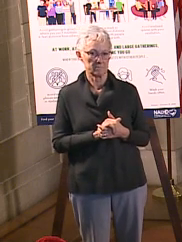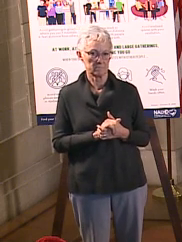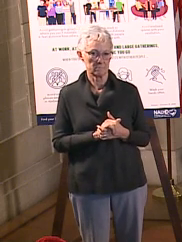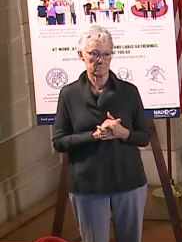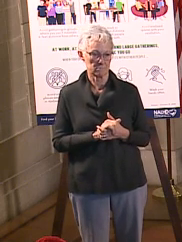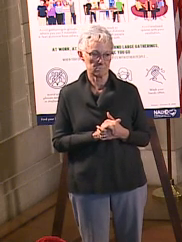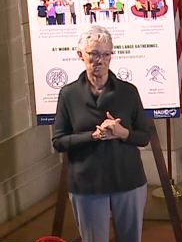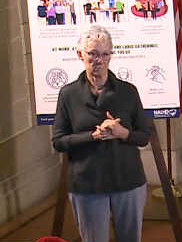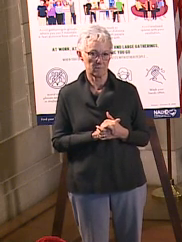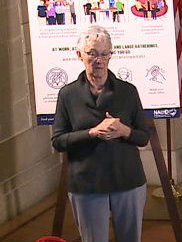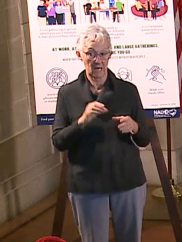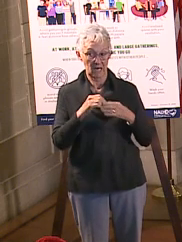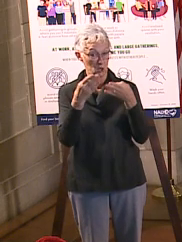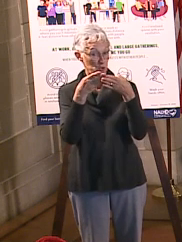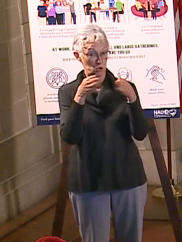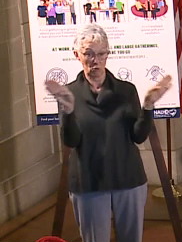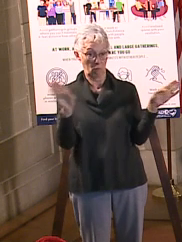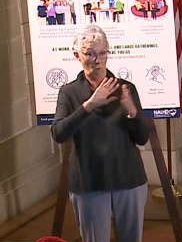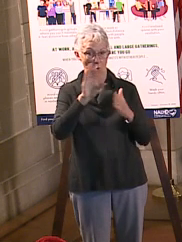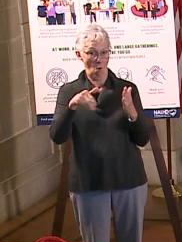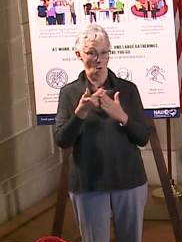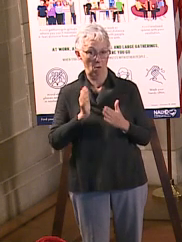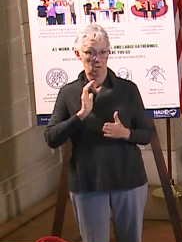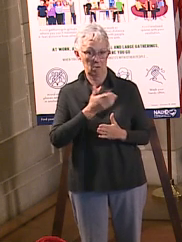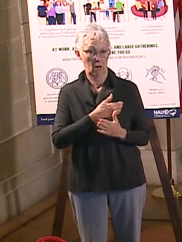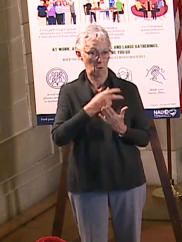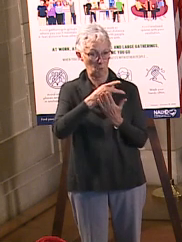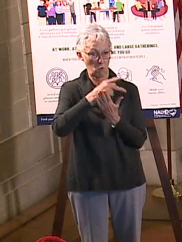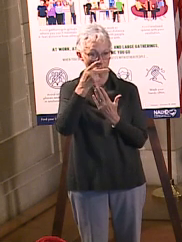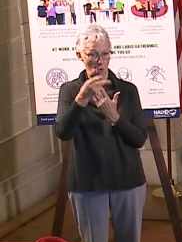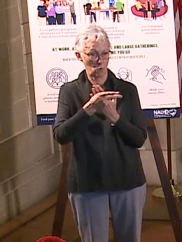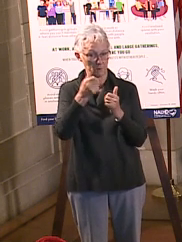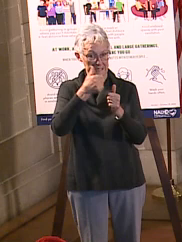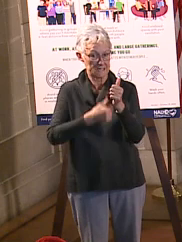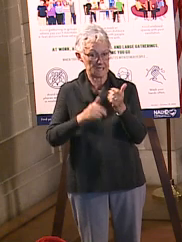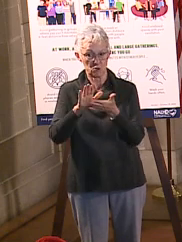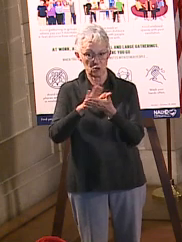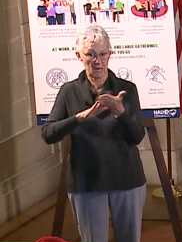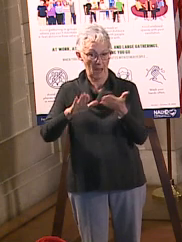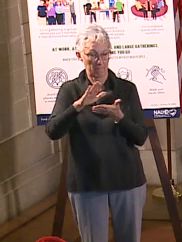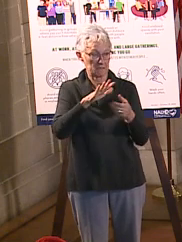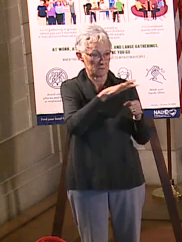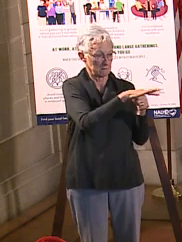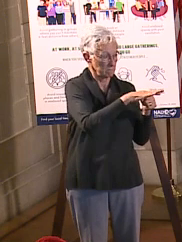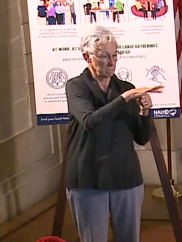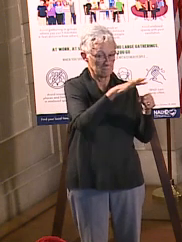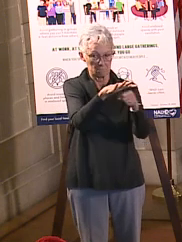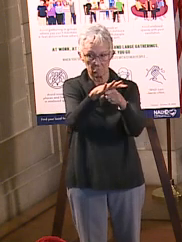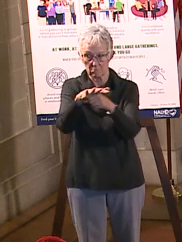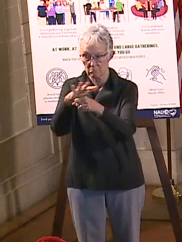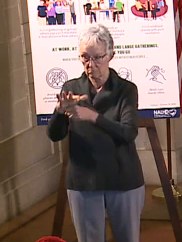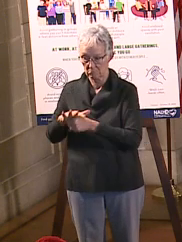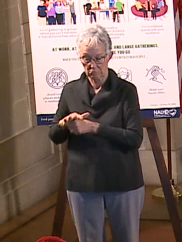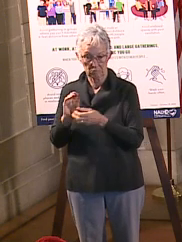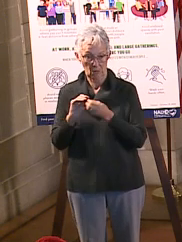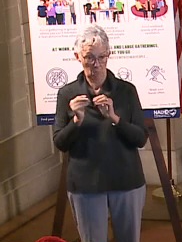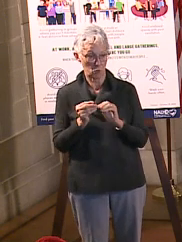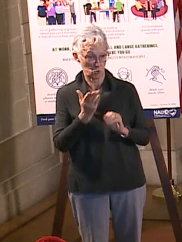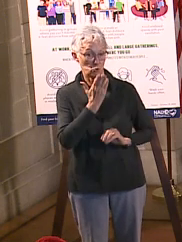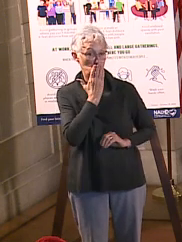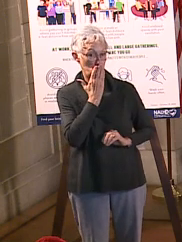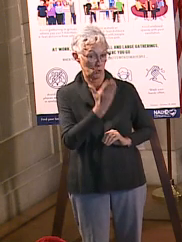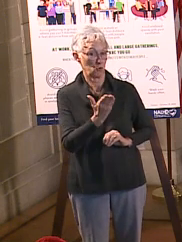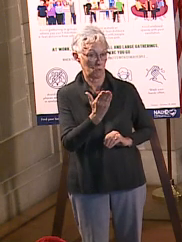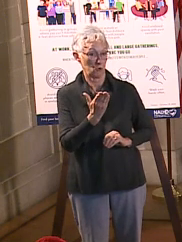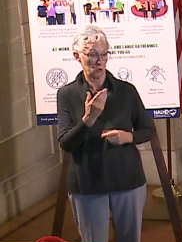But across the board, all the programs that we're offering, our numbers are rock solid right now. And I'm excited about that. That's an